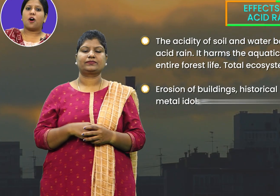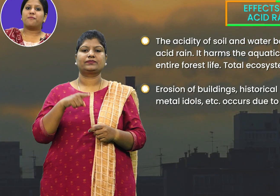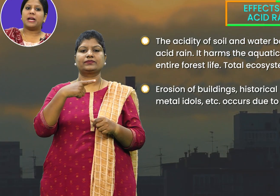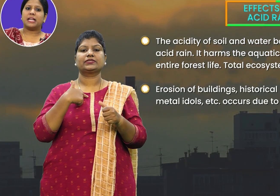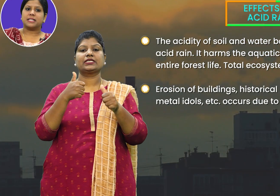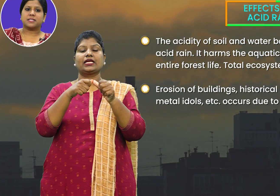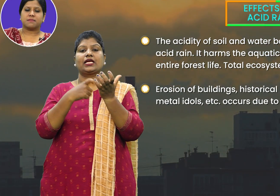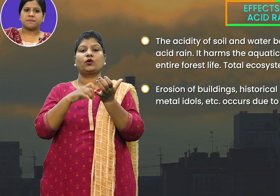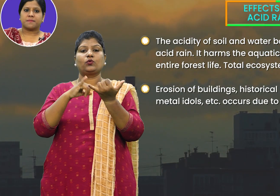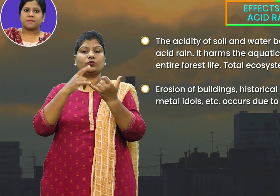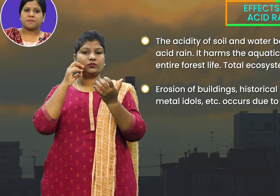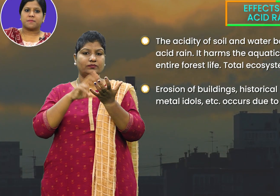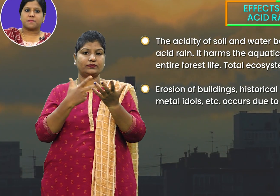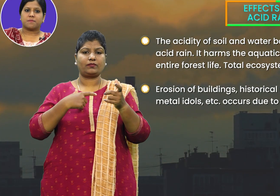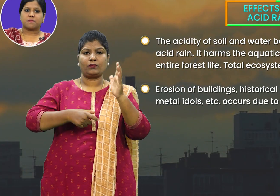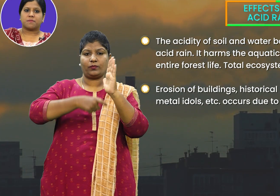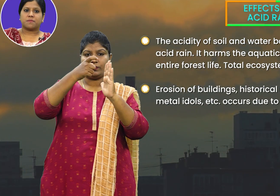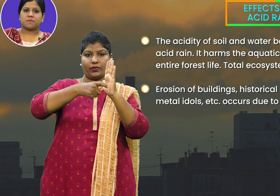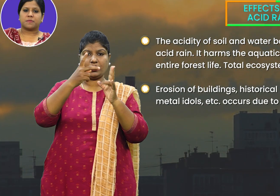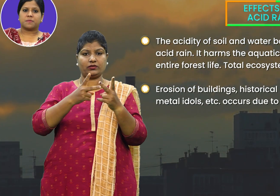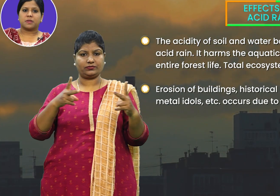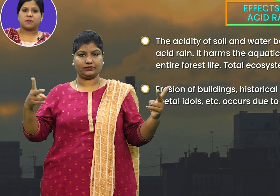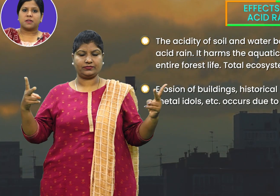Erosion of buildings,